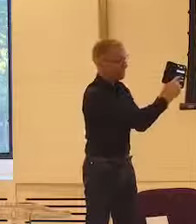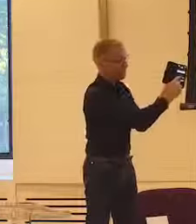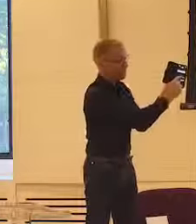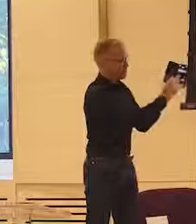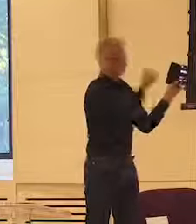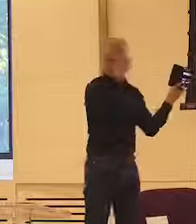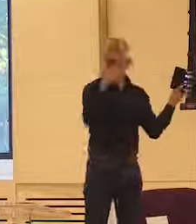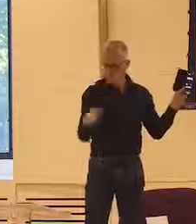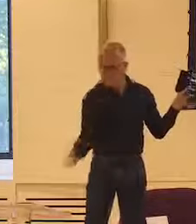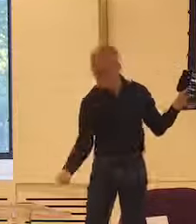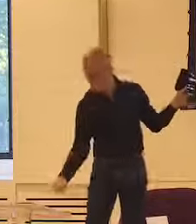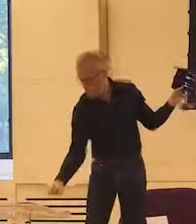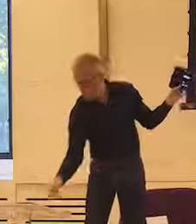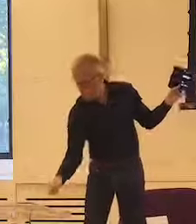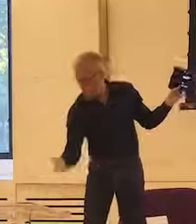Here you see the time,